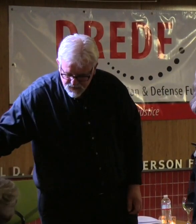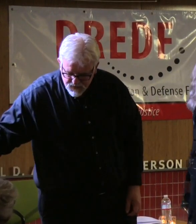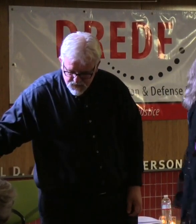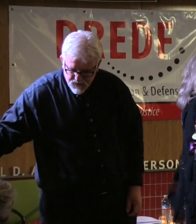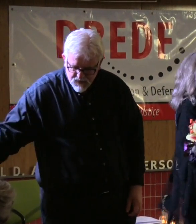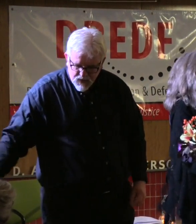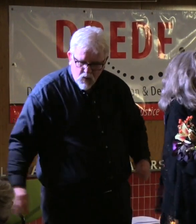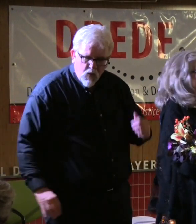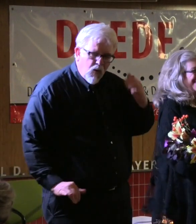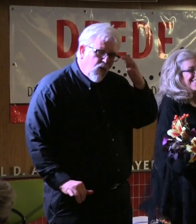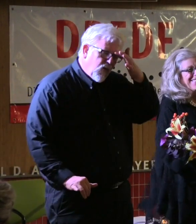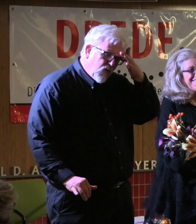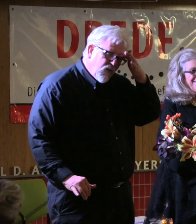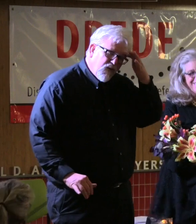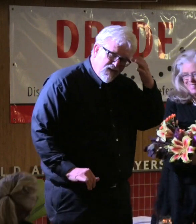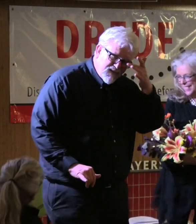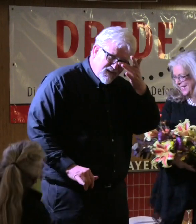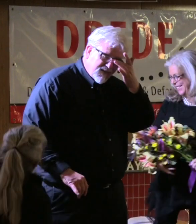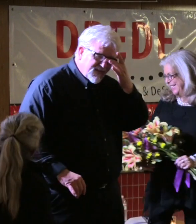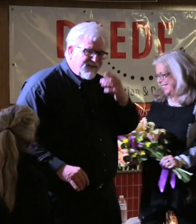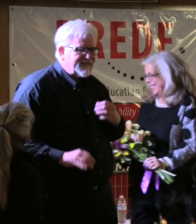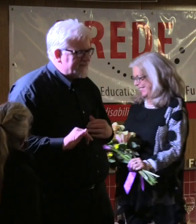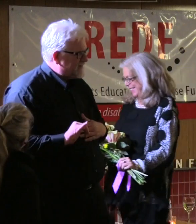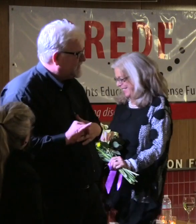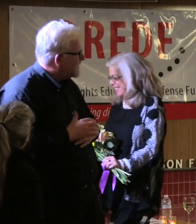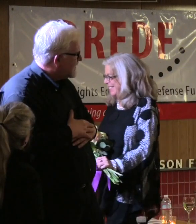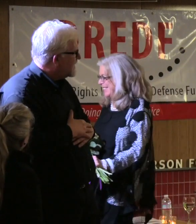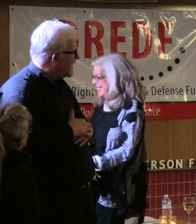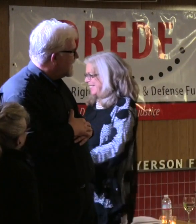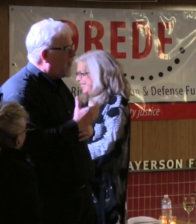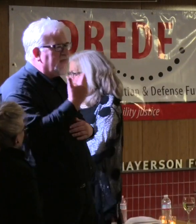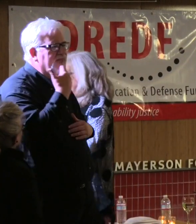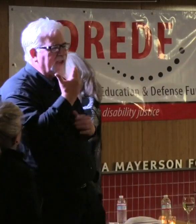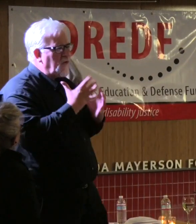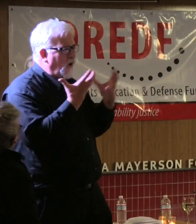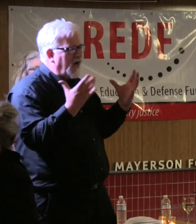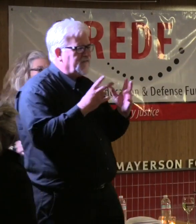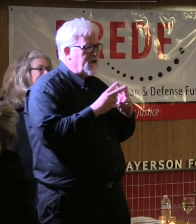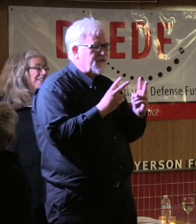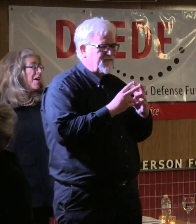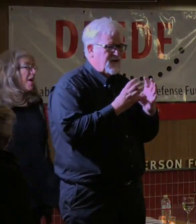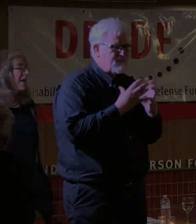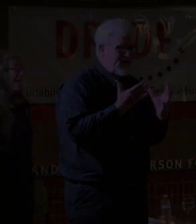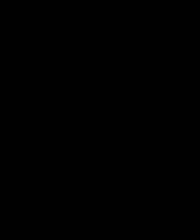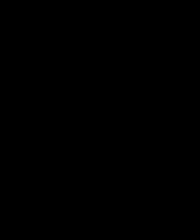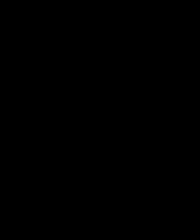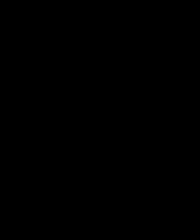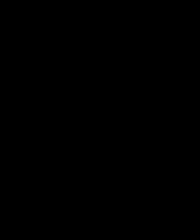Thank you all very, very much.